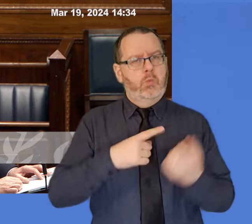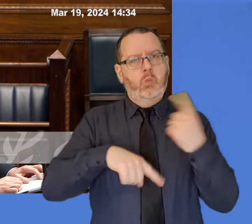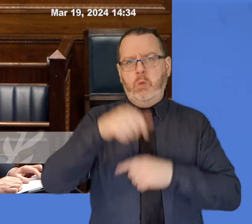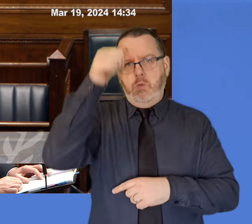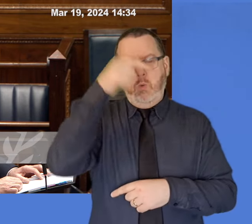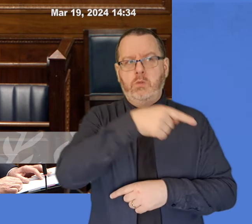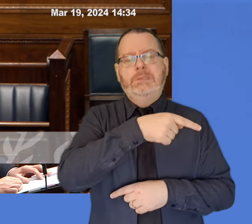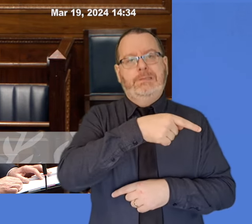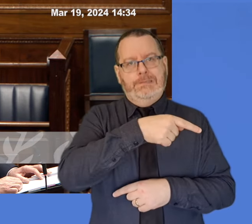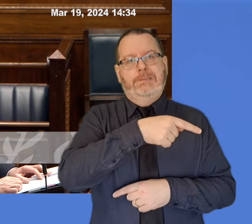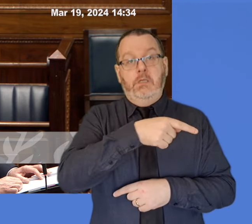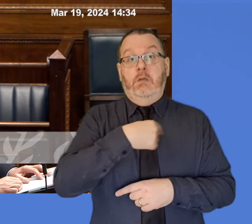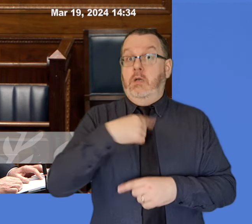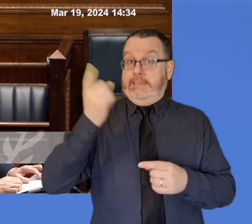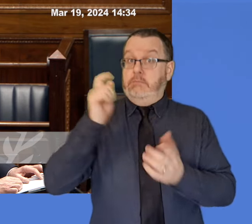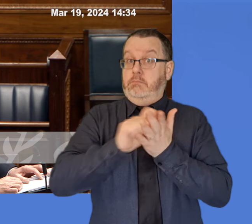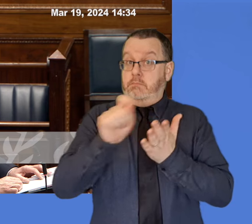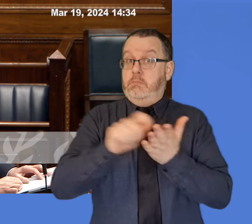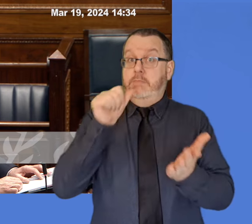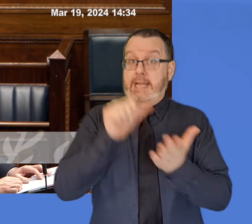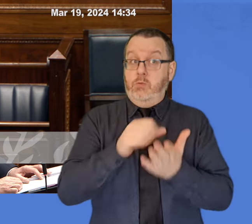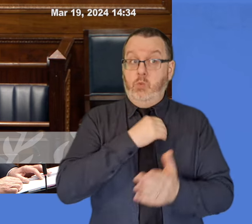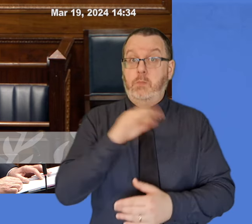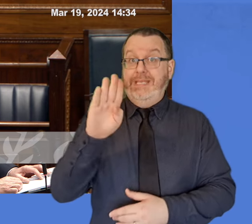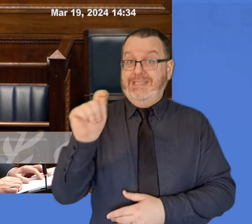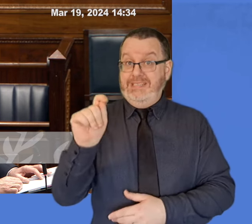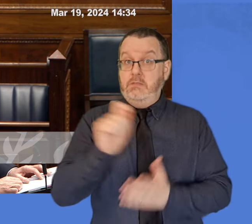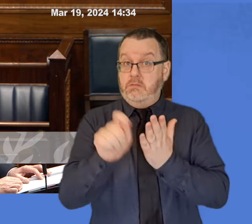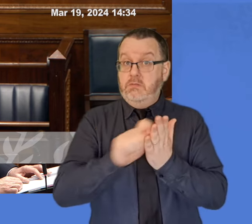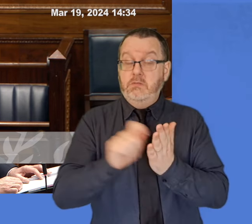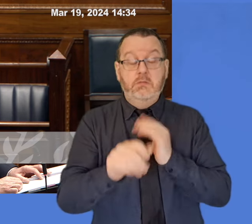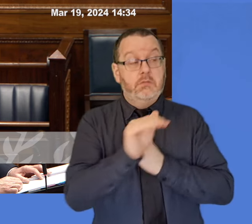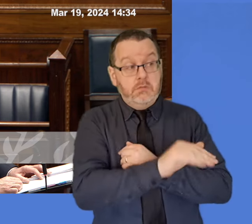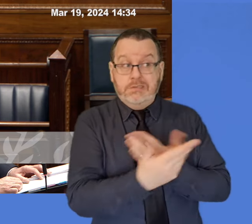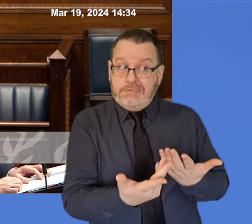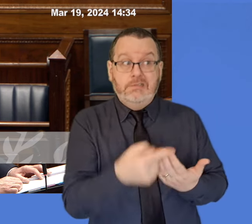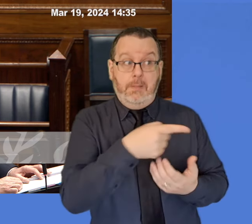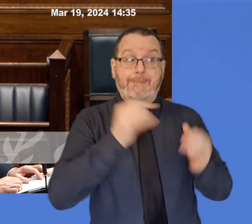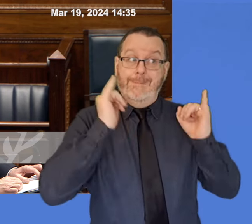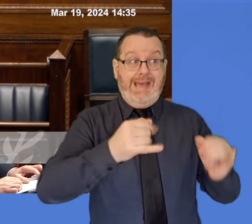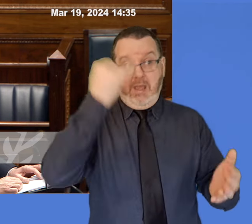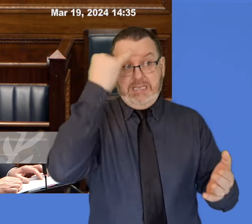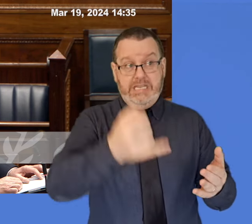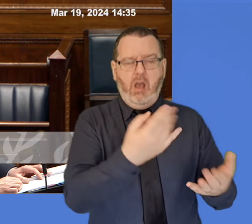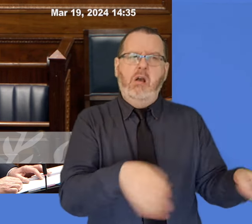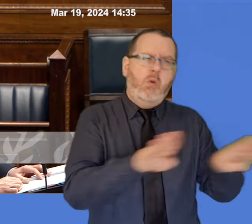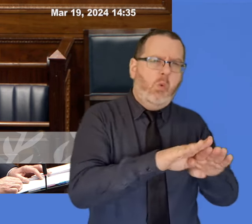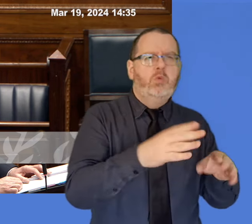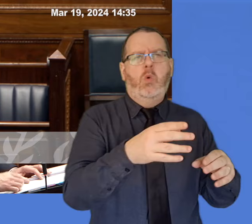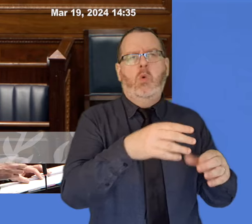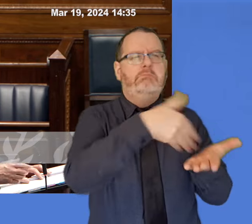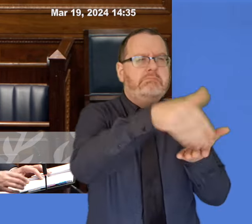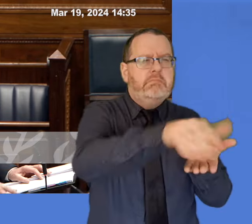advise them that this was a very, very bad idea, and that this very much cut across the strategy we have of trying to